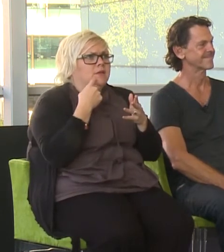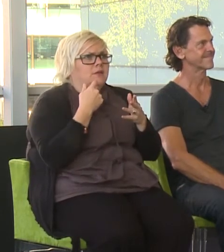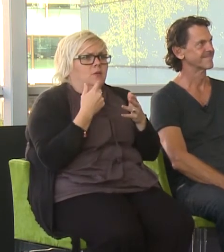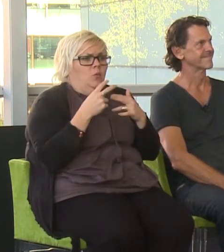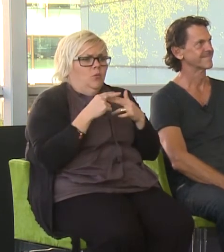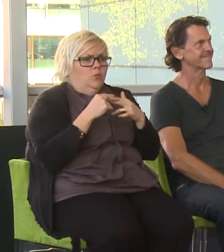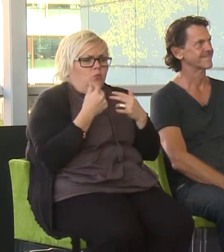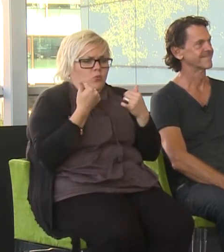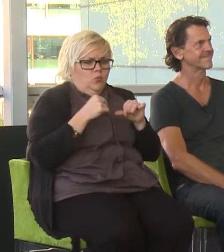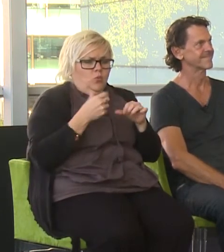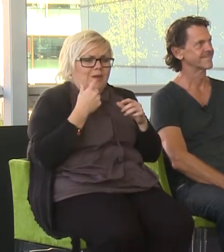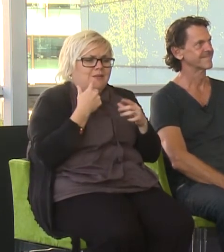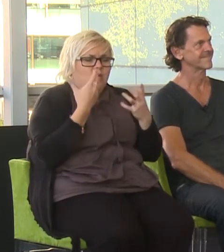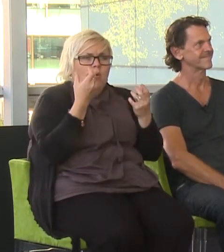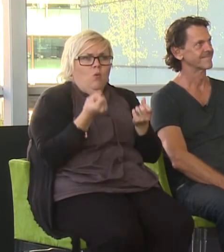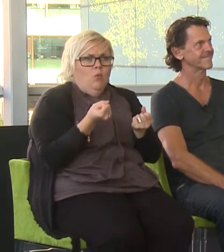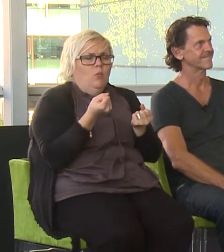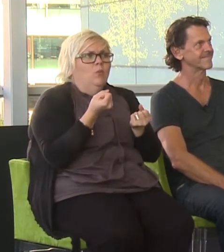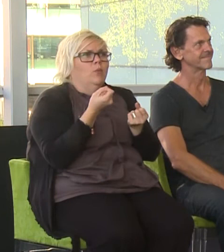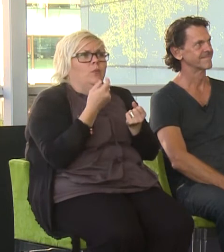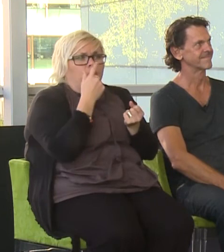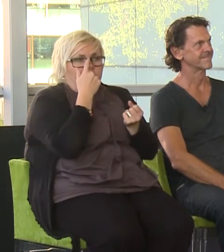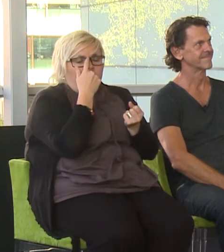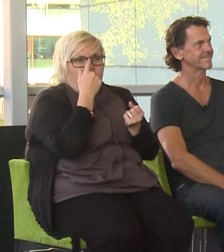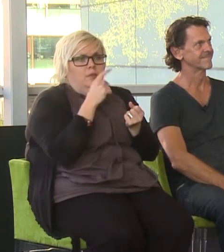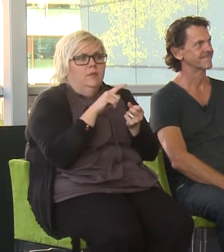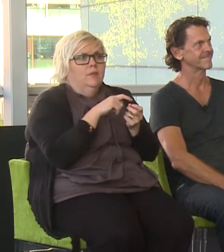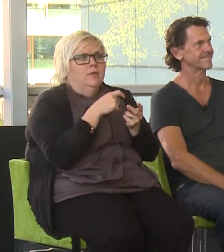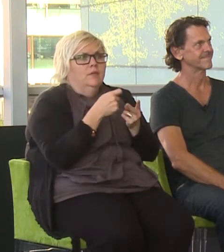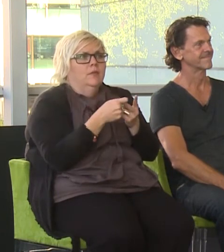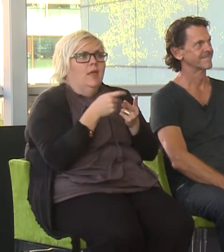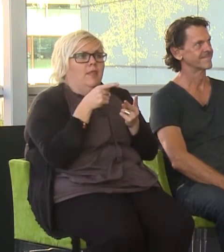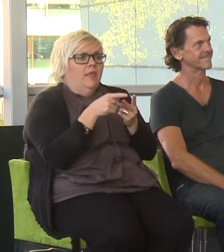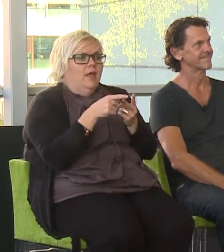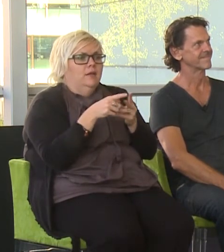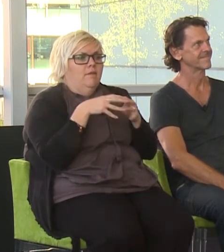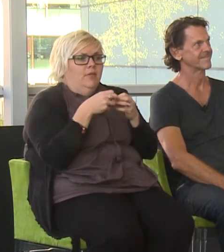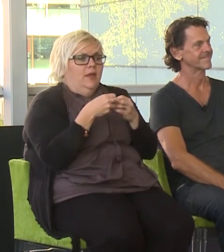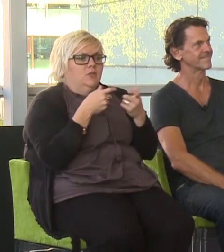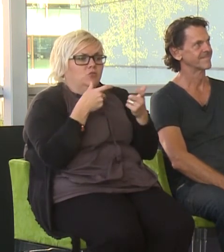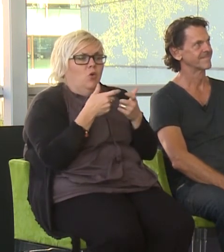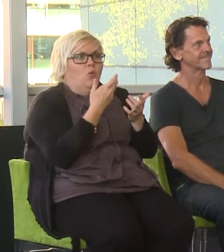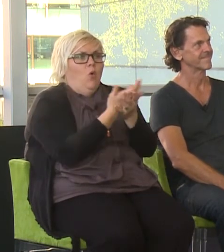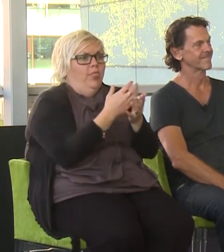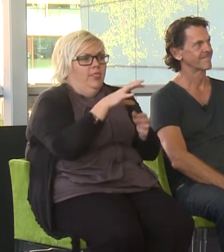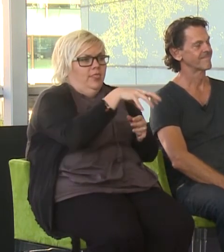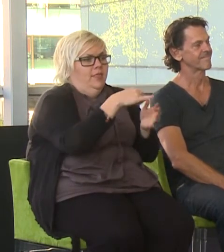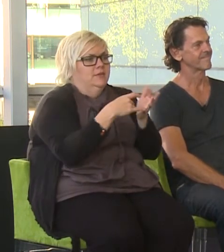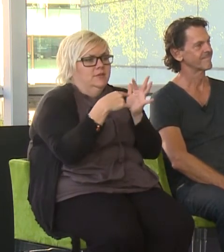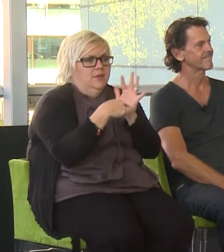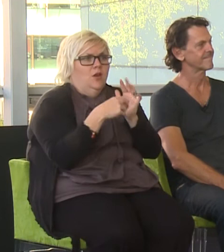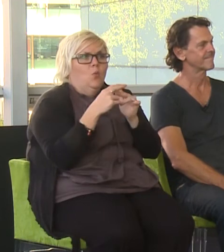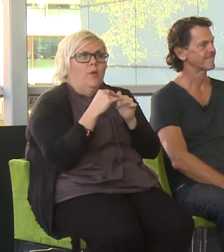and bespoke lighting, the next level prop weapon is now controlled on set in real time by a dedicated lighting